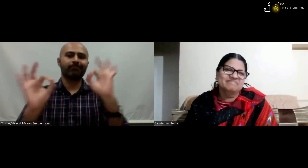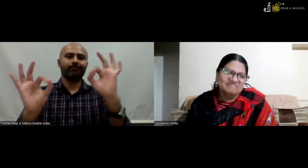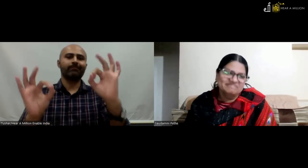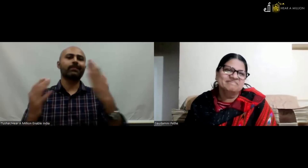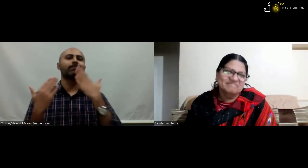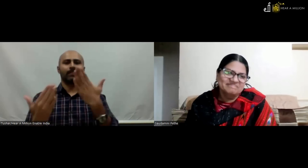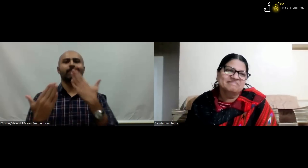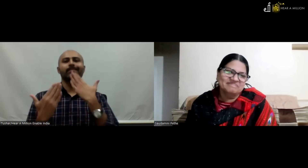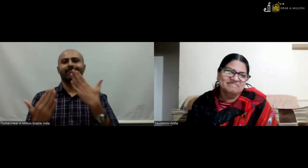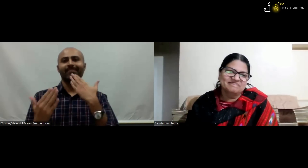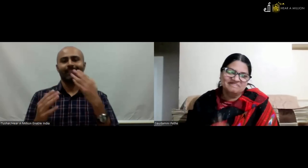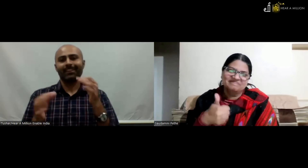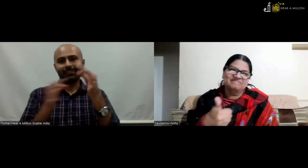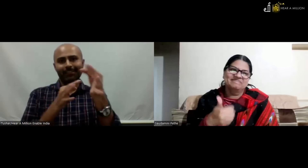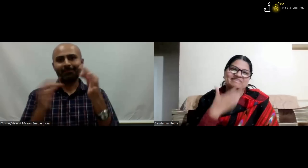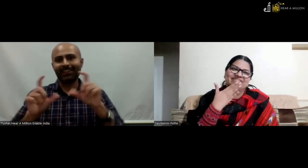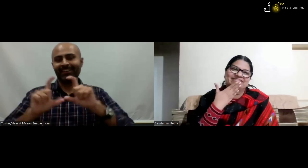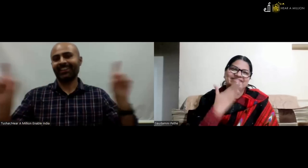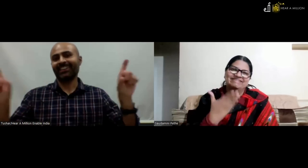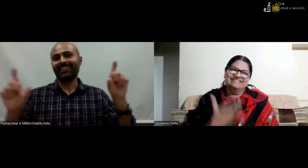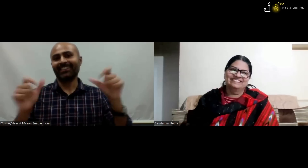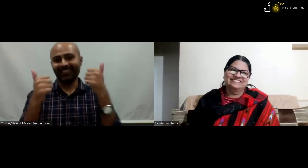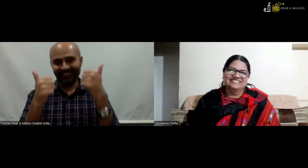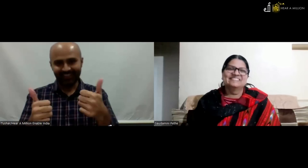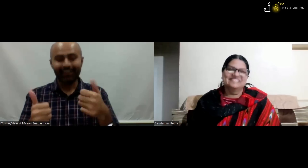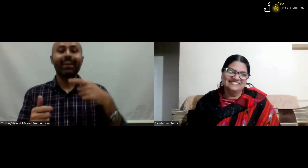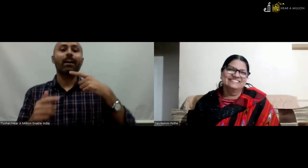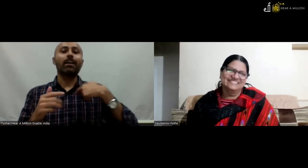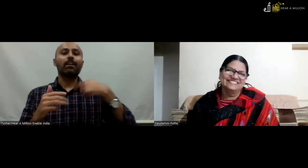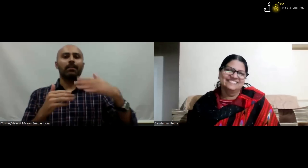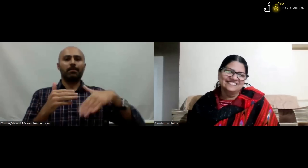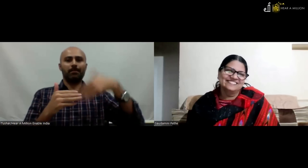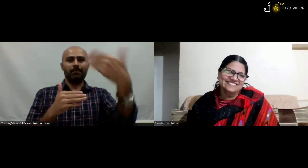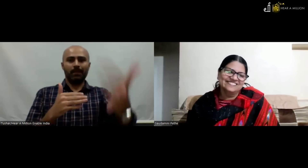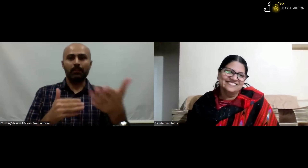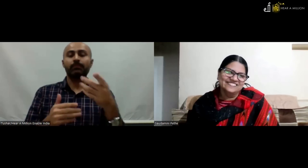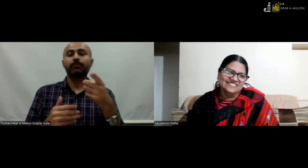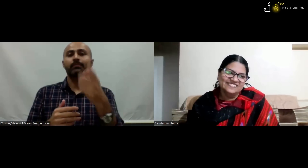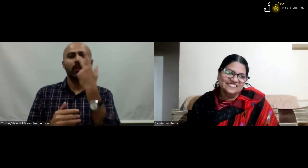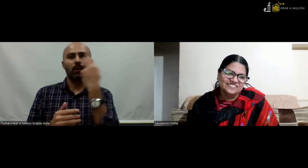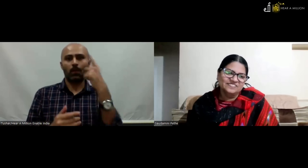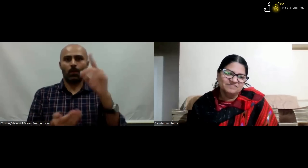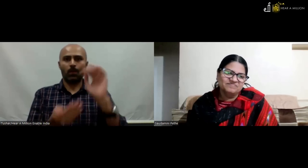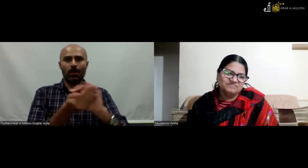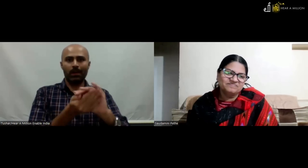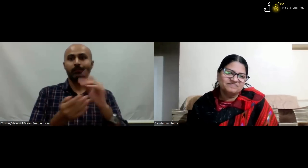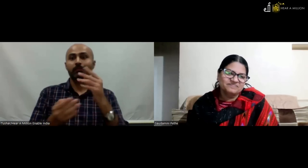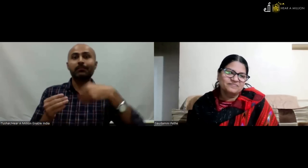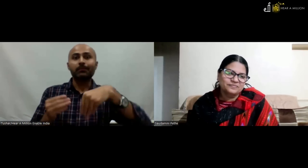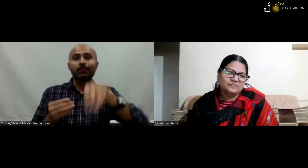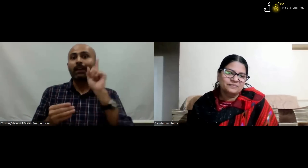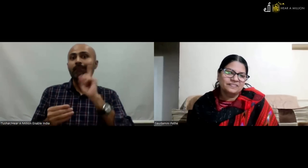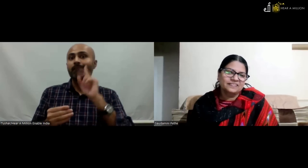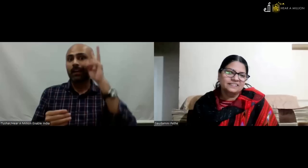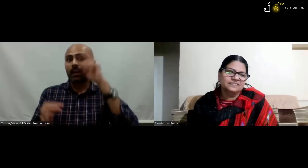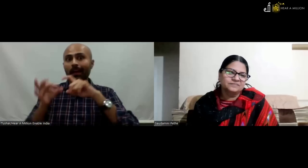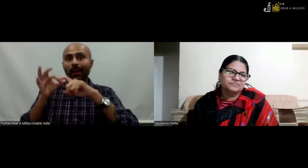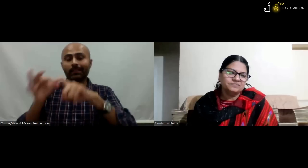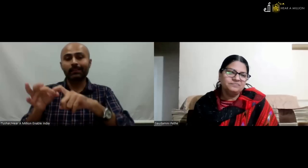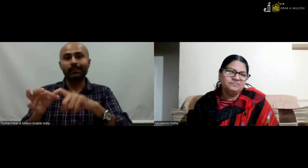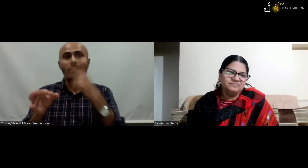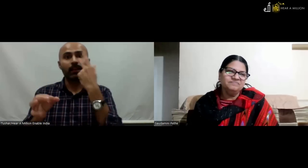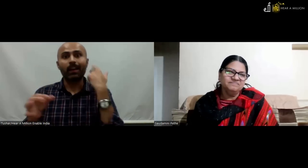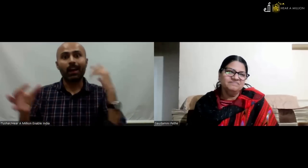decide what could be the right way. Okay, thank you so much, Sudamni. It was a clear explanation. So we'll